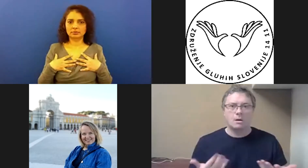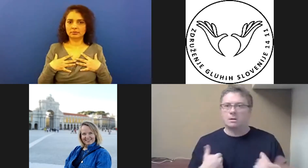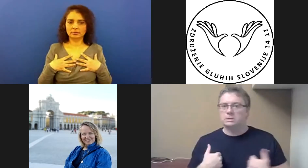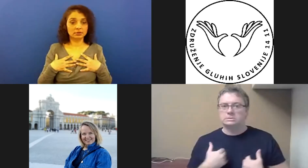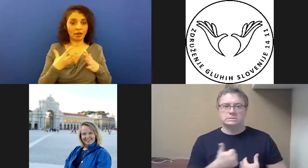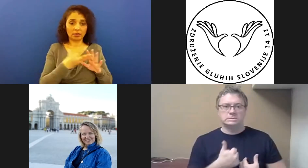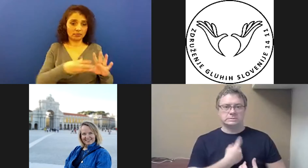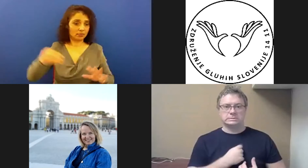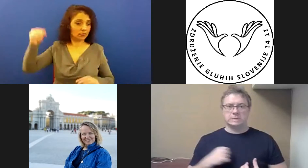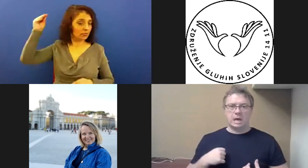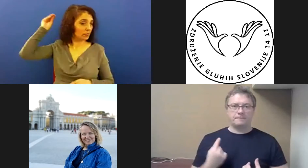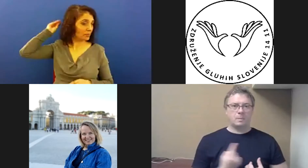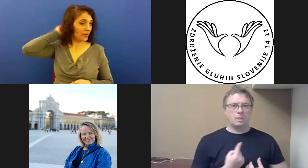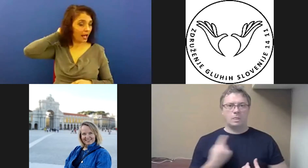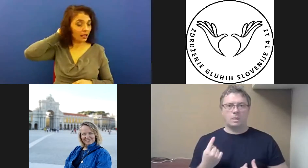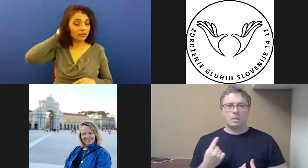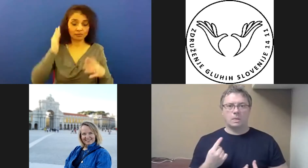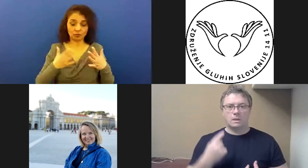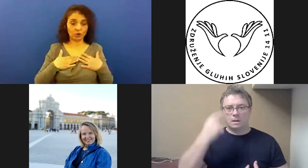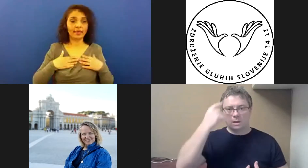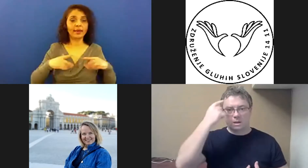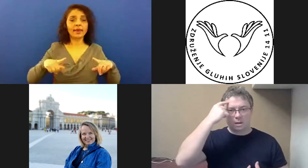support. And now,